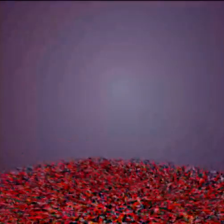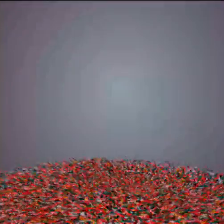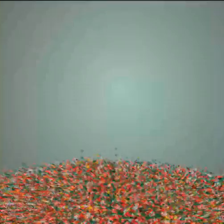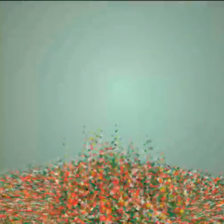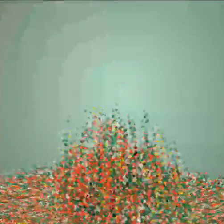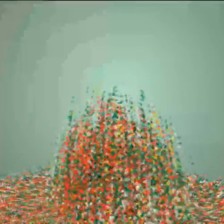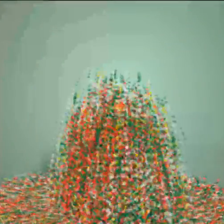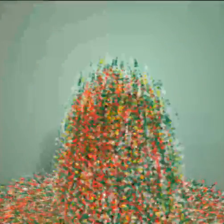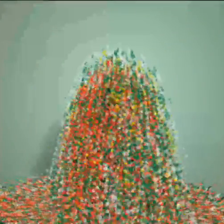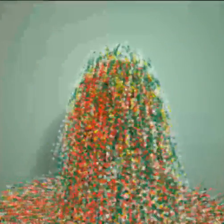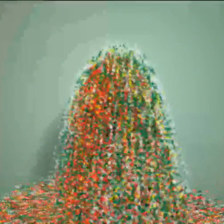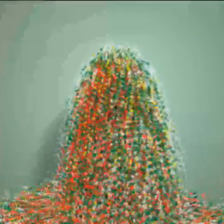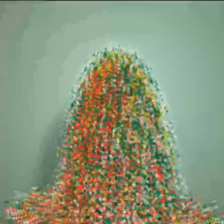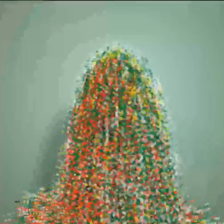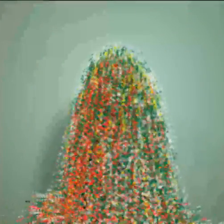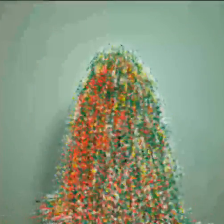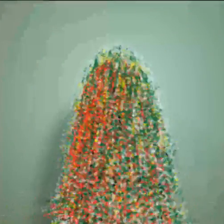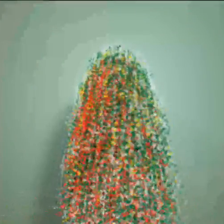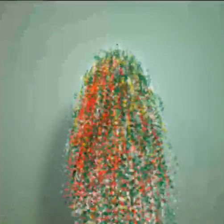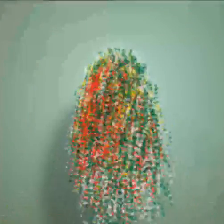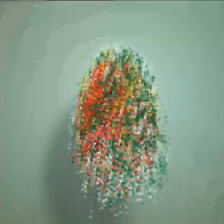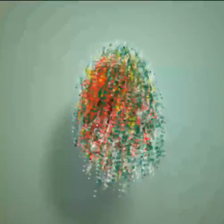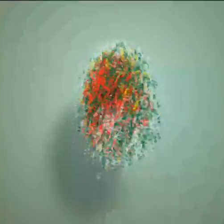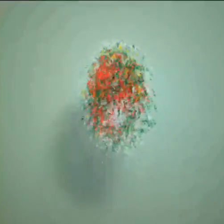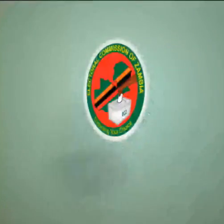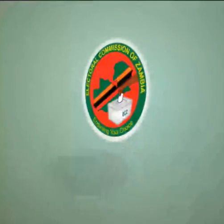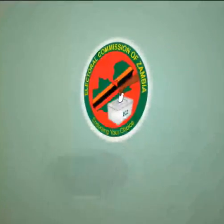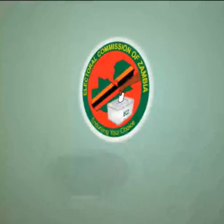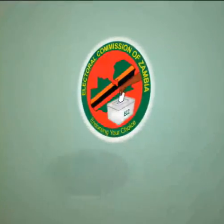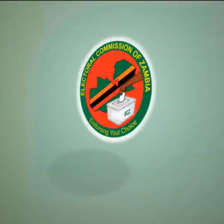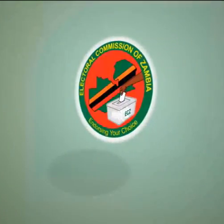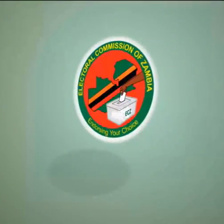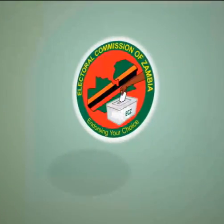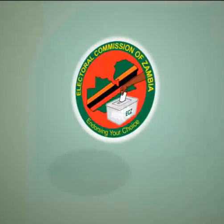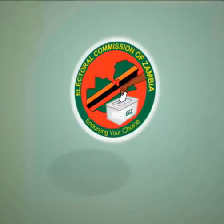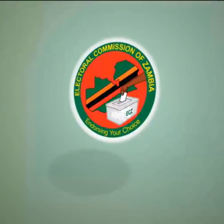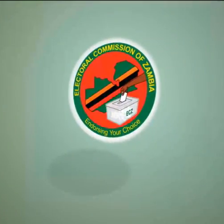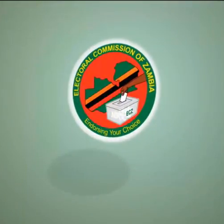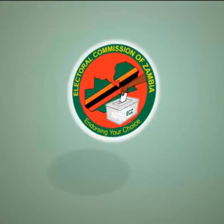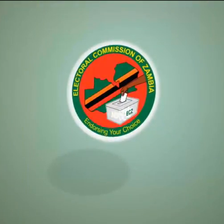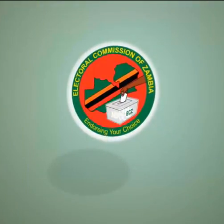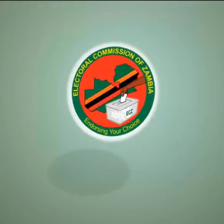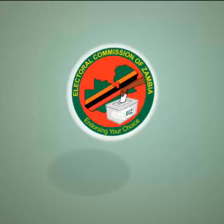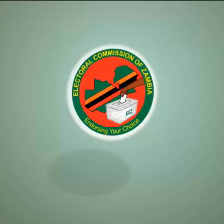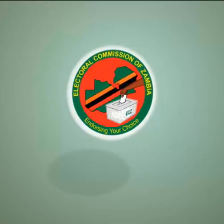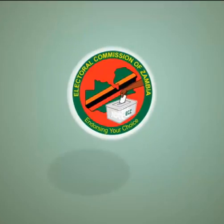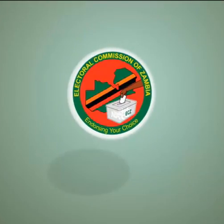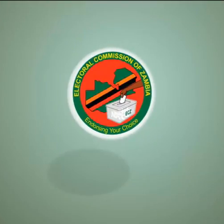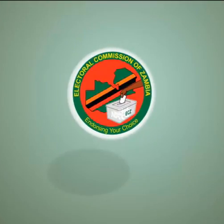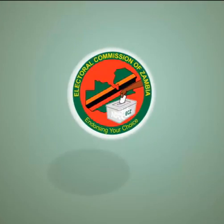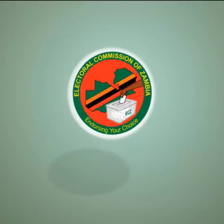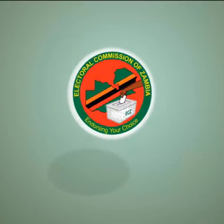It is your right. It is your vote. It is your